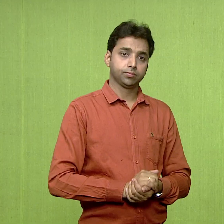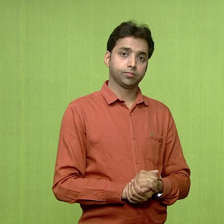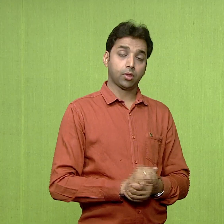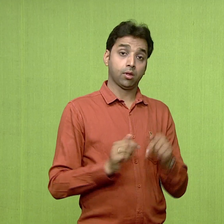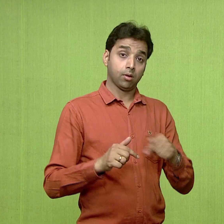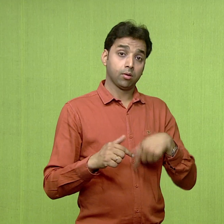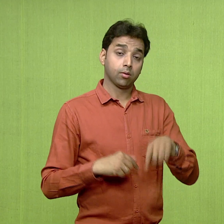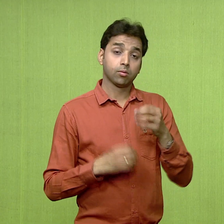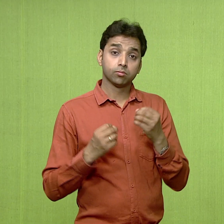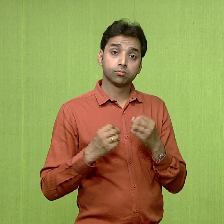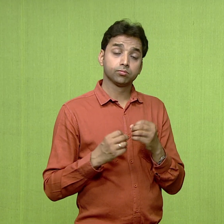Most of Buddhist